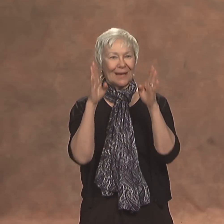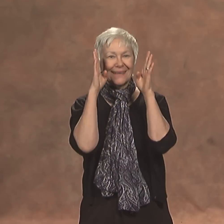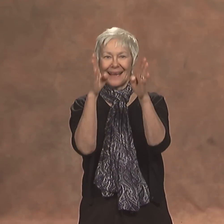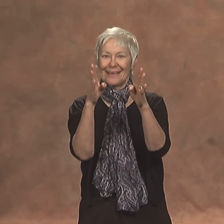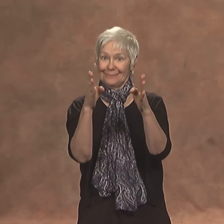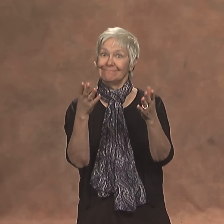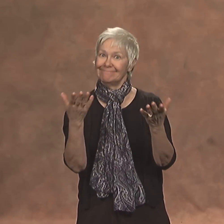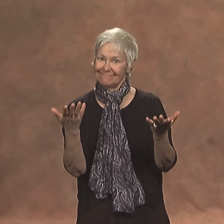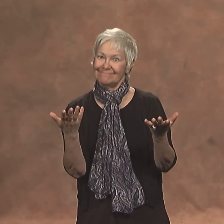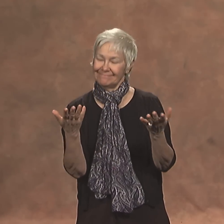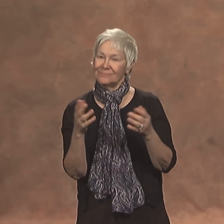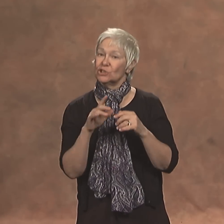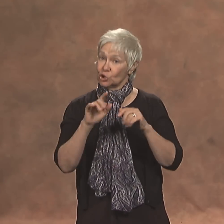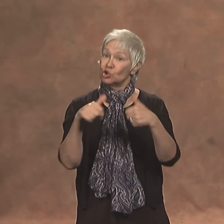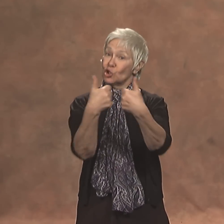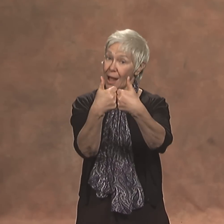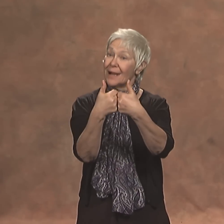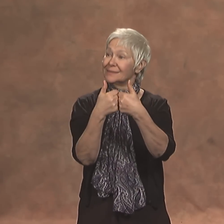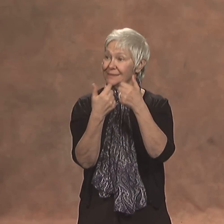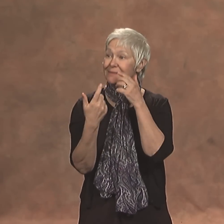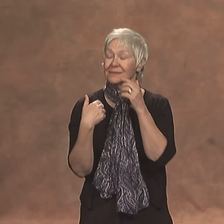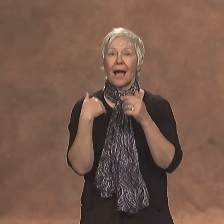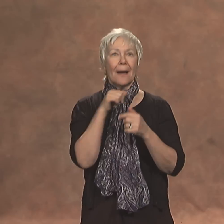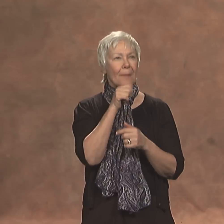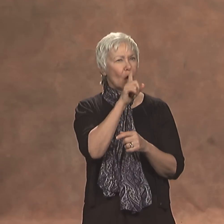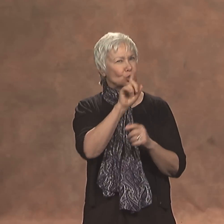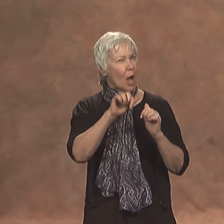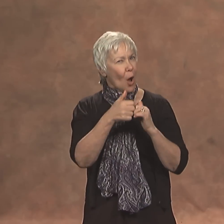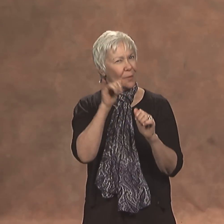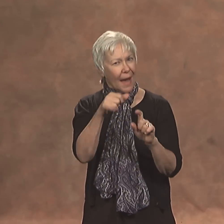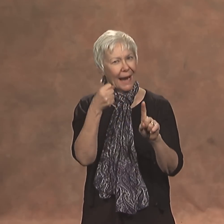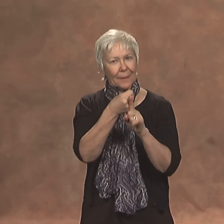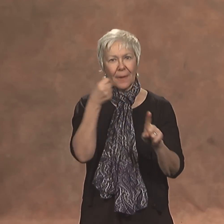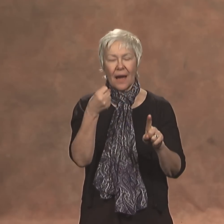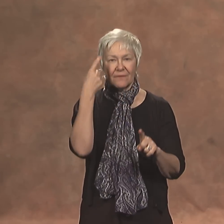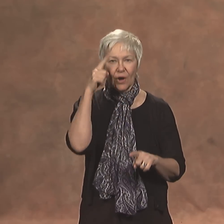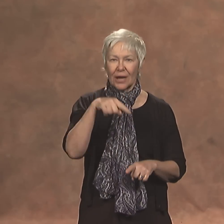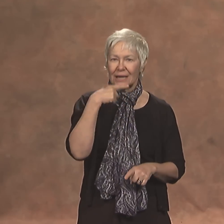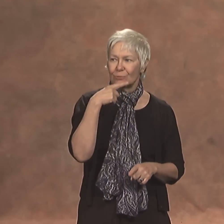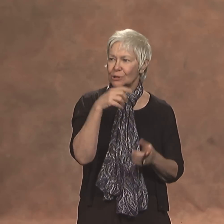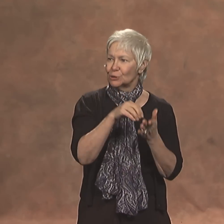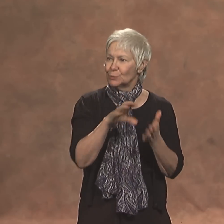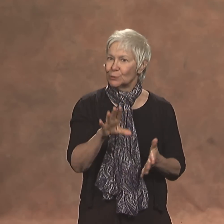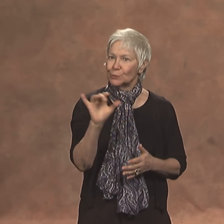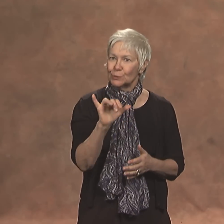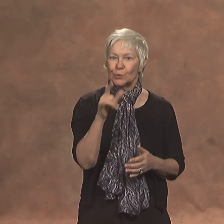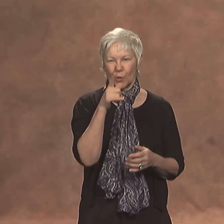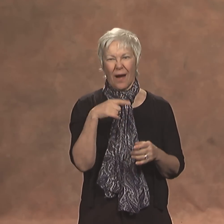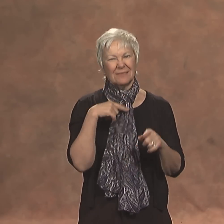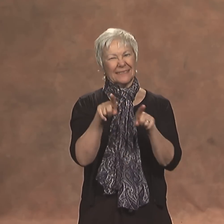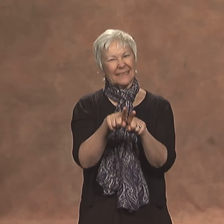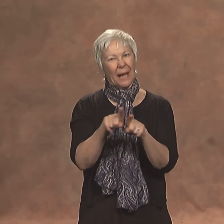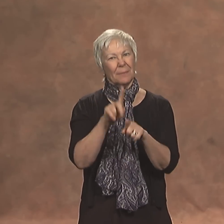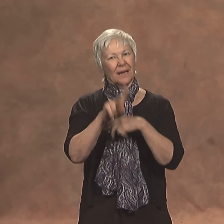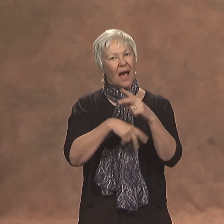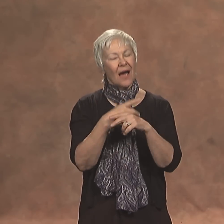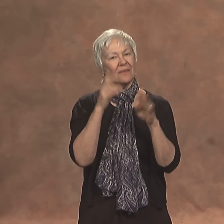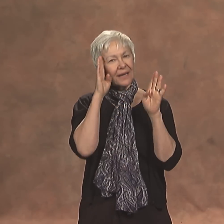lot of visual information around the room, that can become distracting. I'm sure that has a